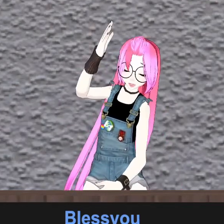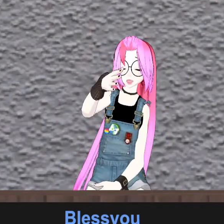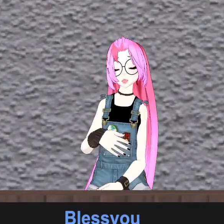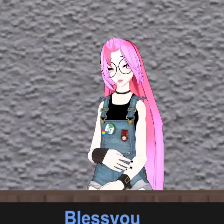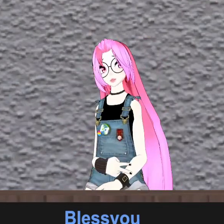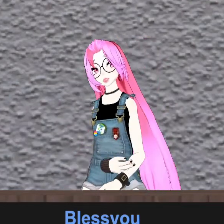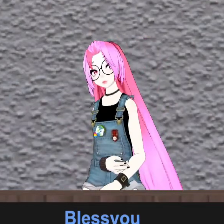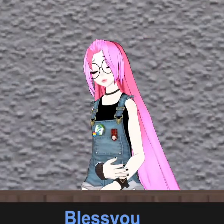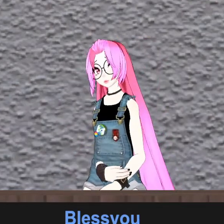that. Yeah.